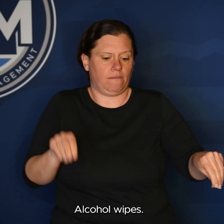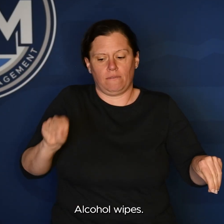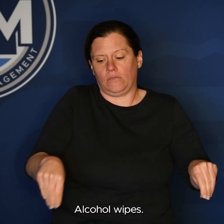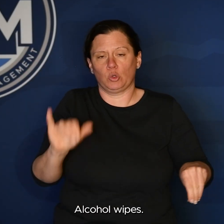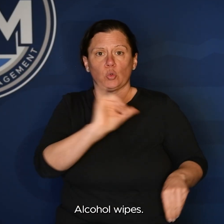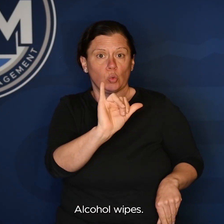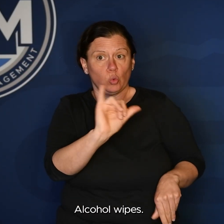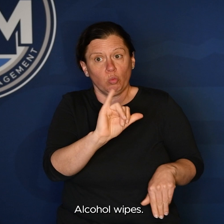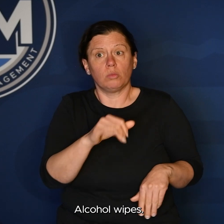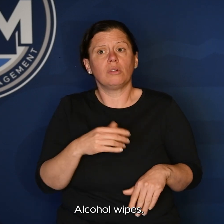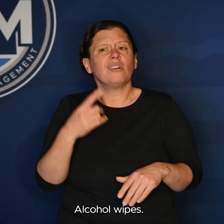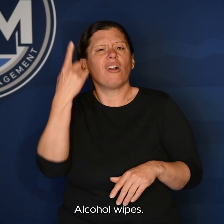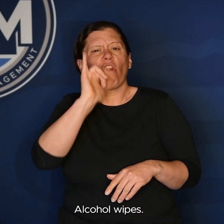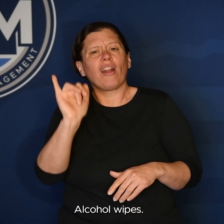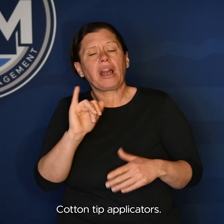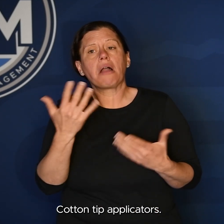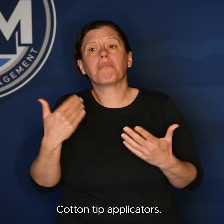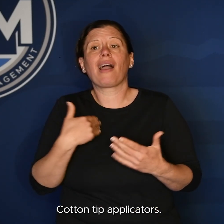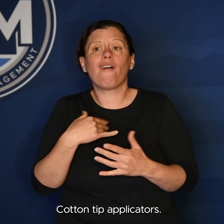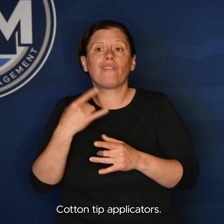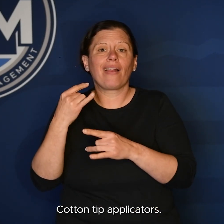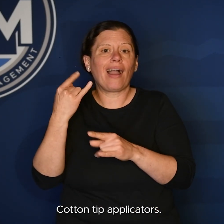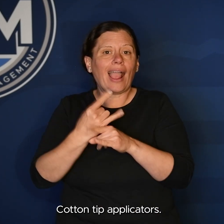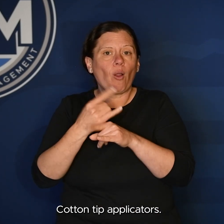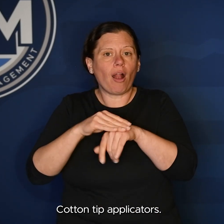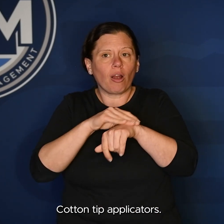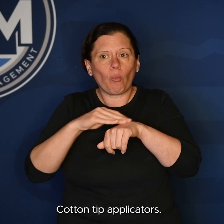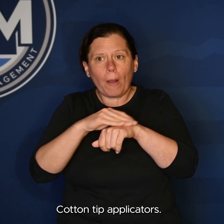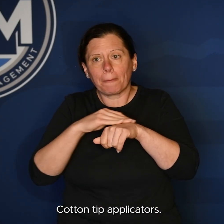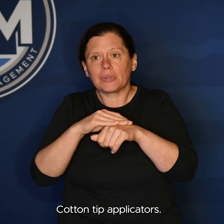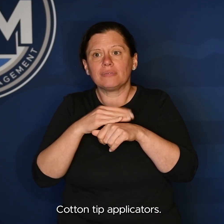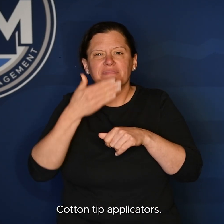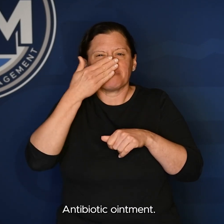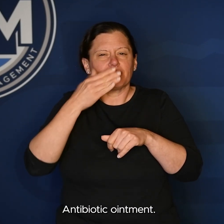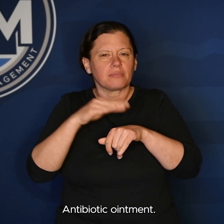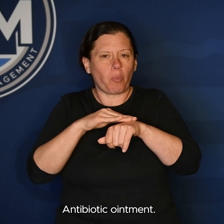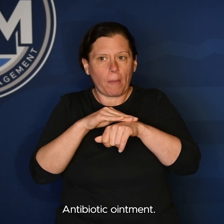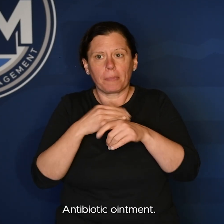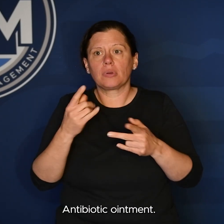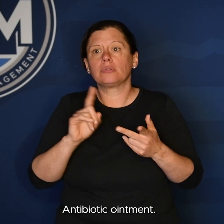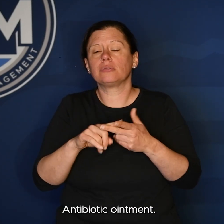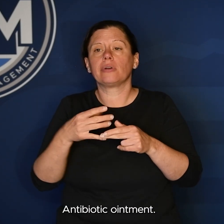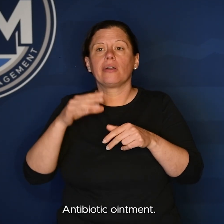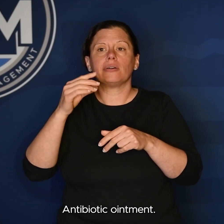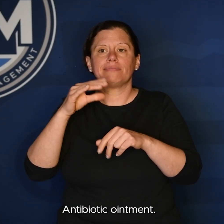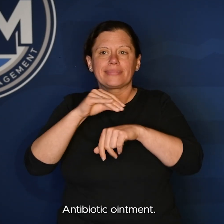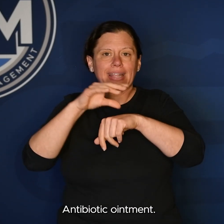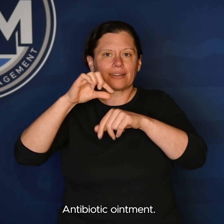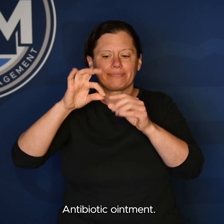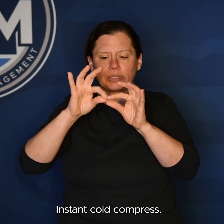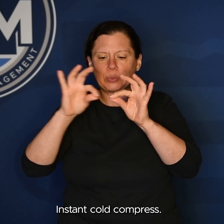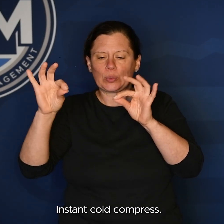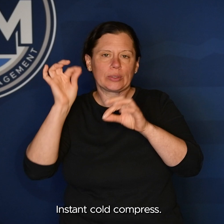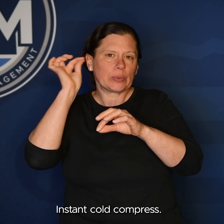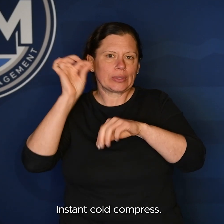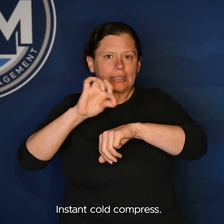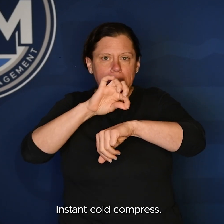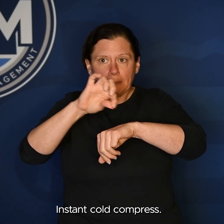Alcohol wipes. Cotton tip applicators. Antibiotic ointment, instant cold